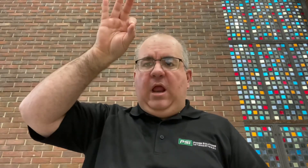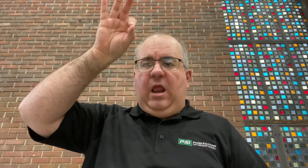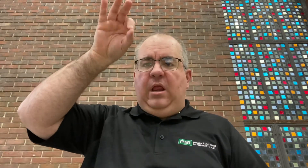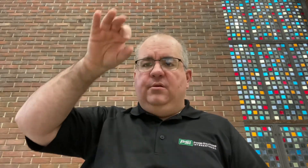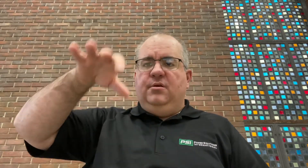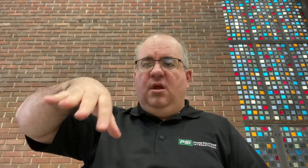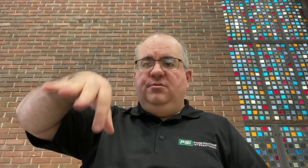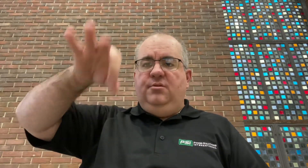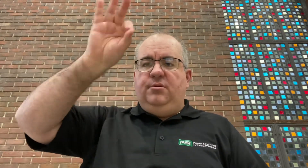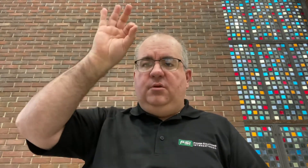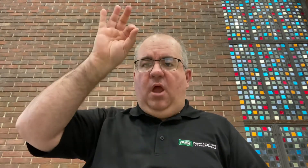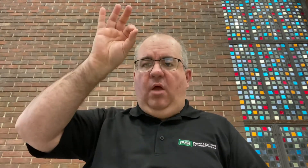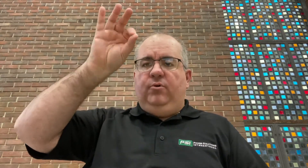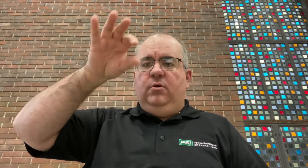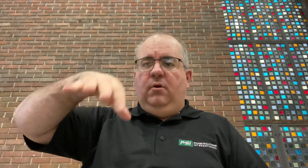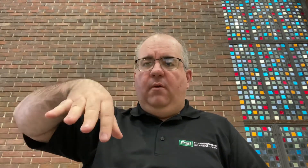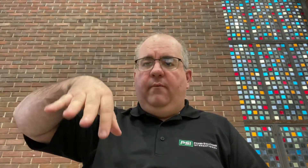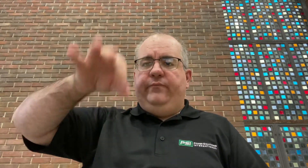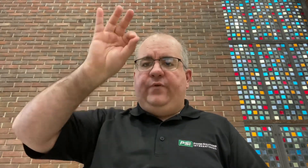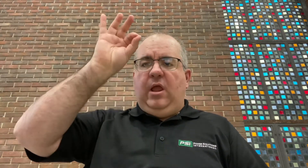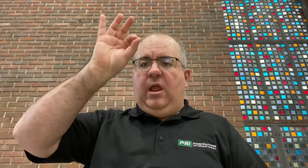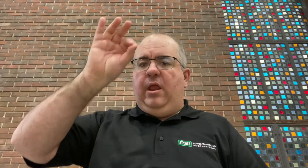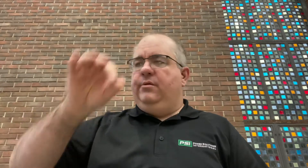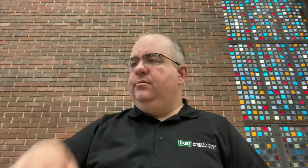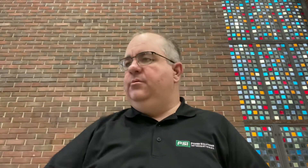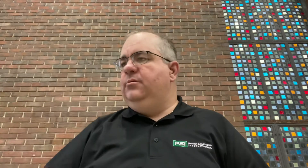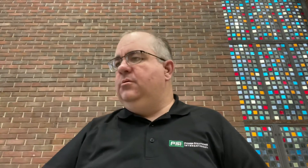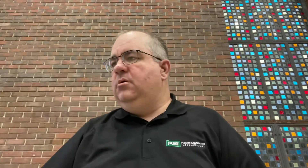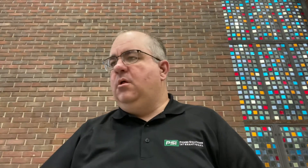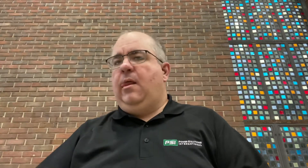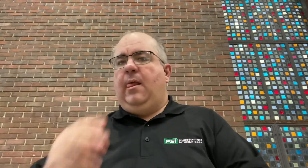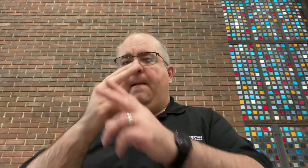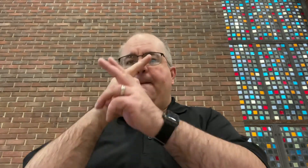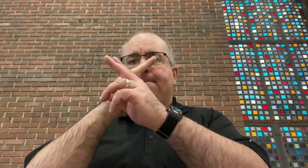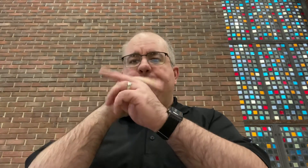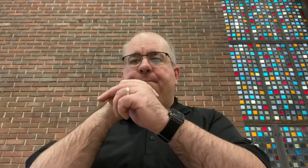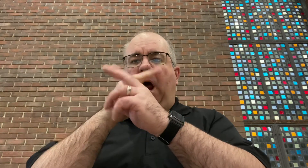Find. Discover. Find. Bunny.